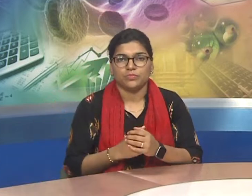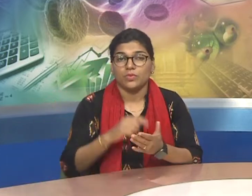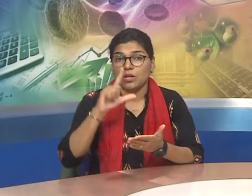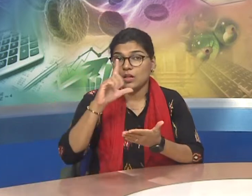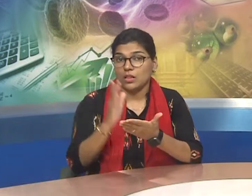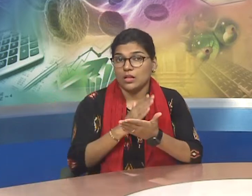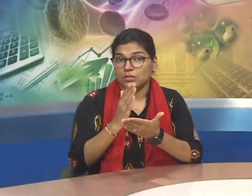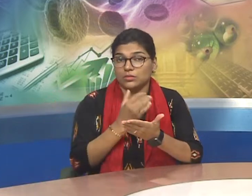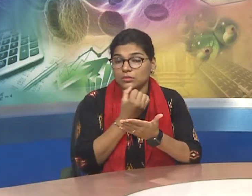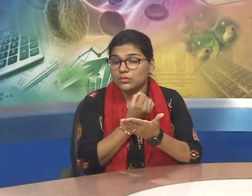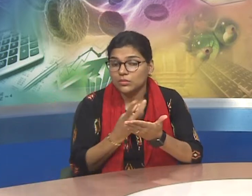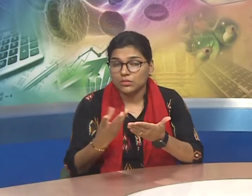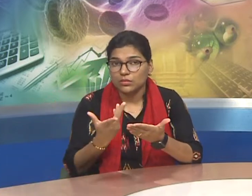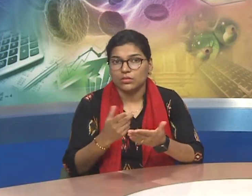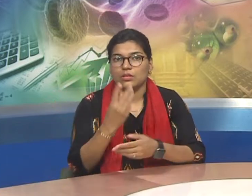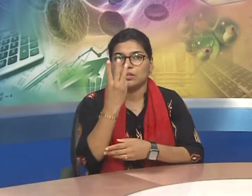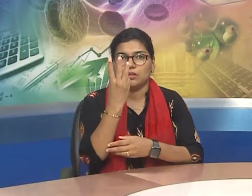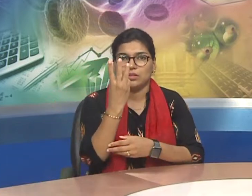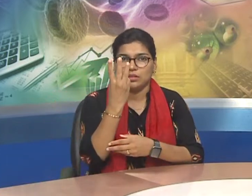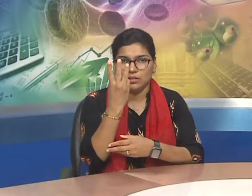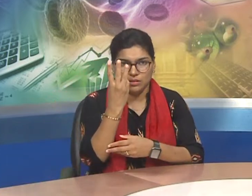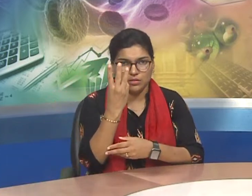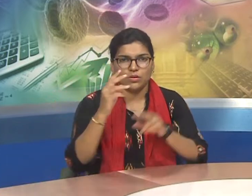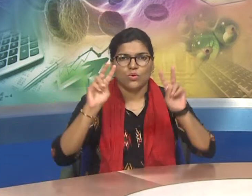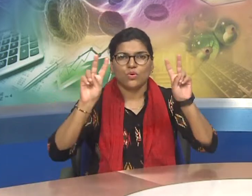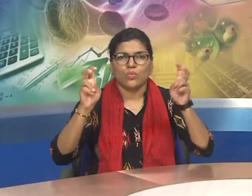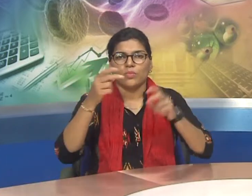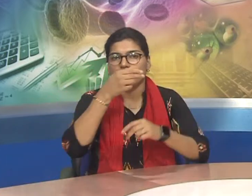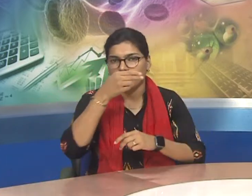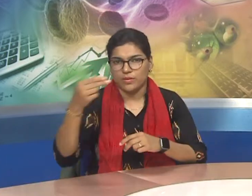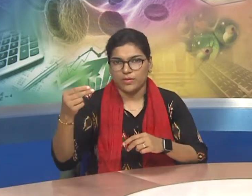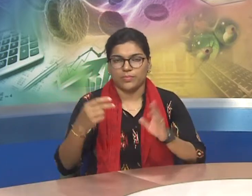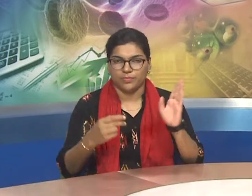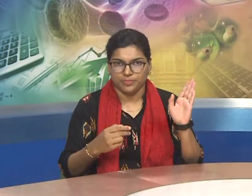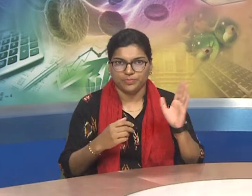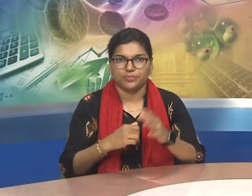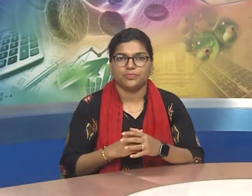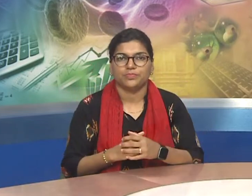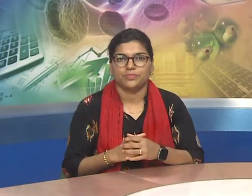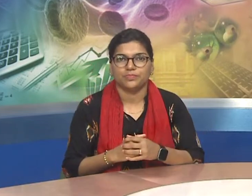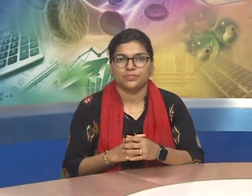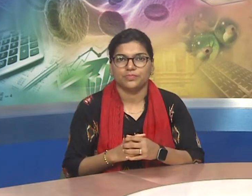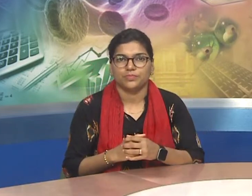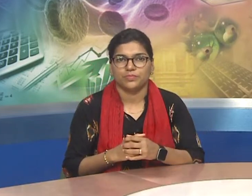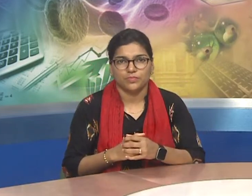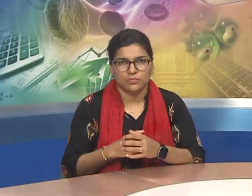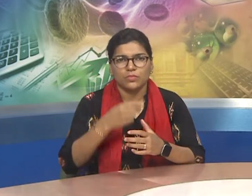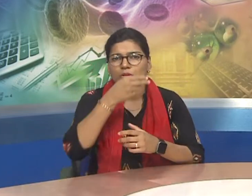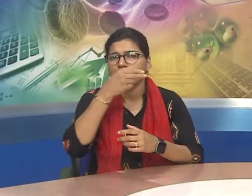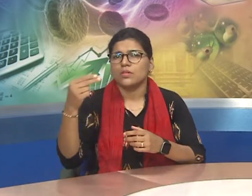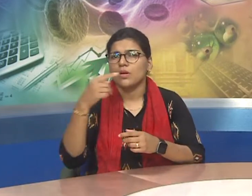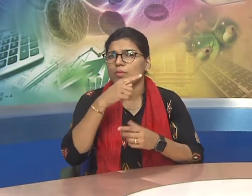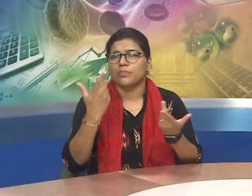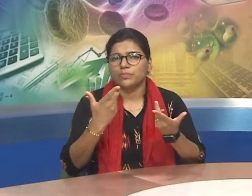In this video, we will be doing lesson number 3. The aim of the lesson is Modern